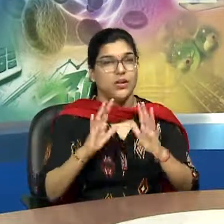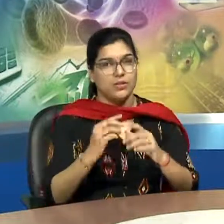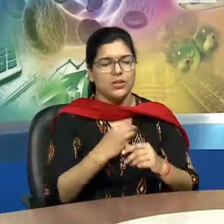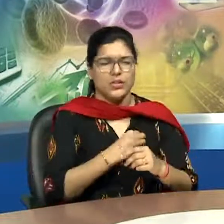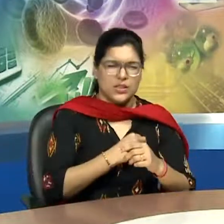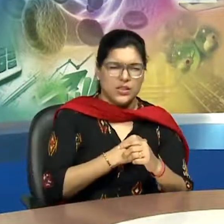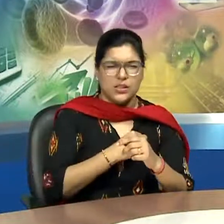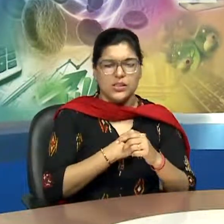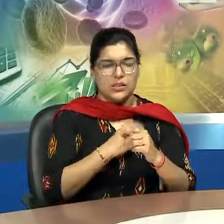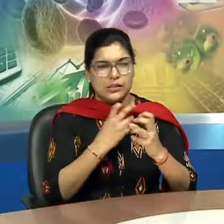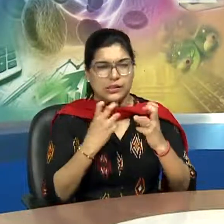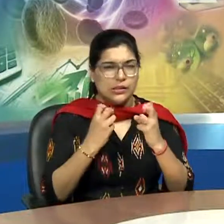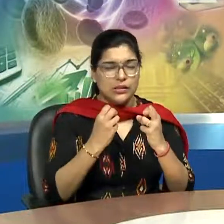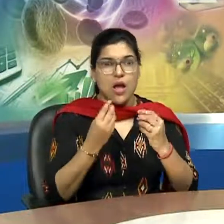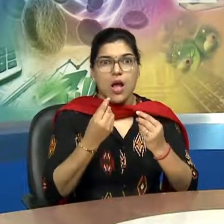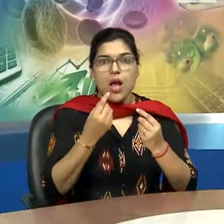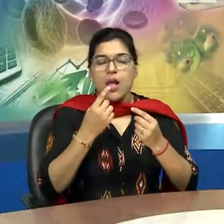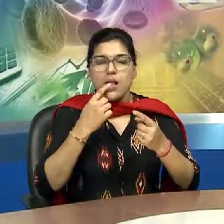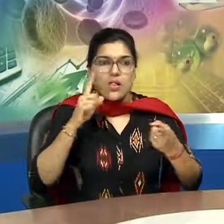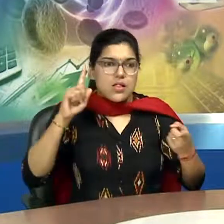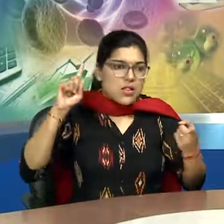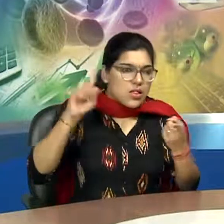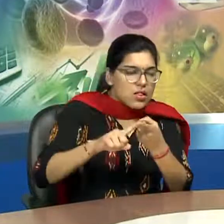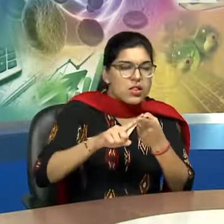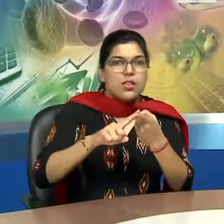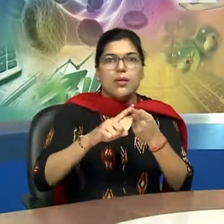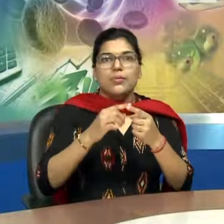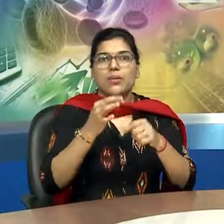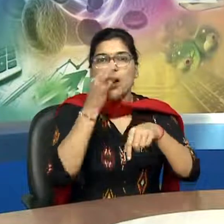has to be courageous to suffer, to accept the suffering,